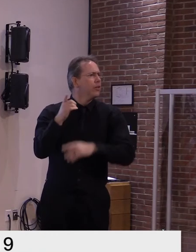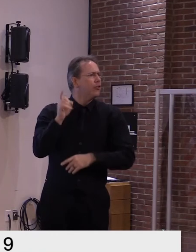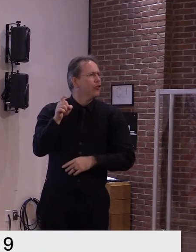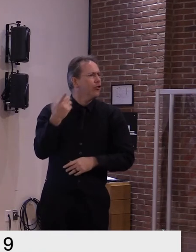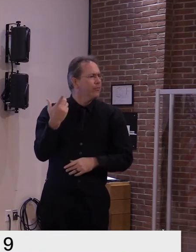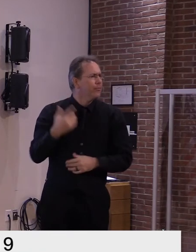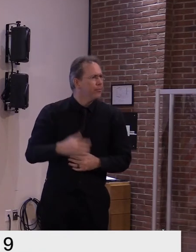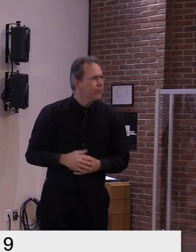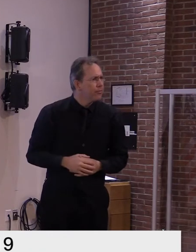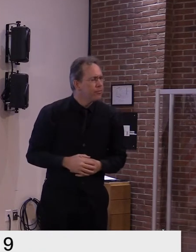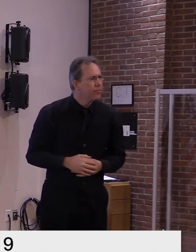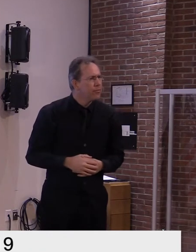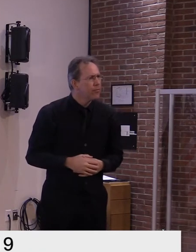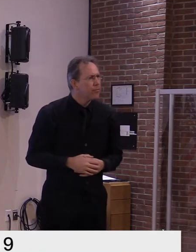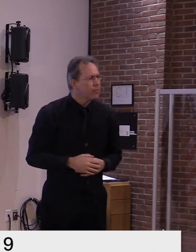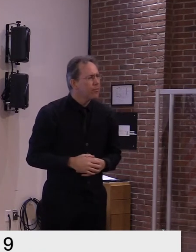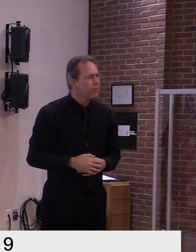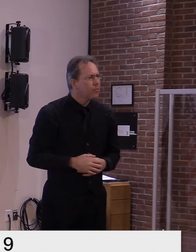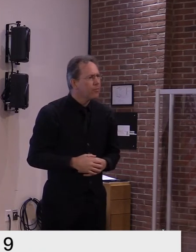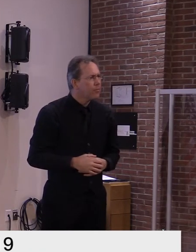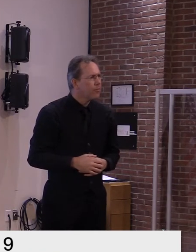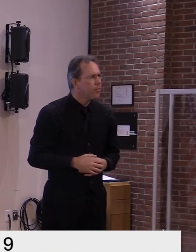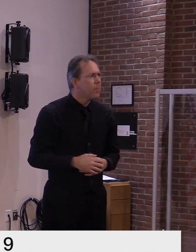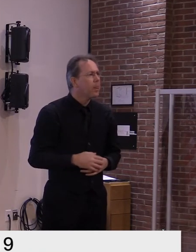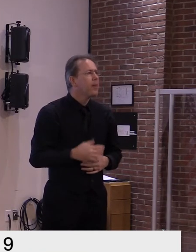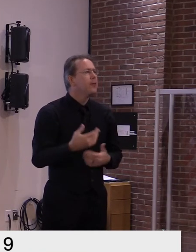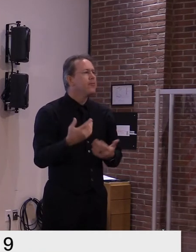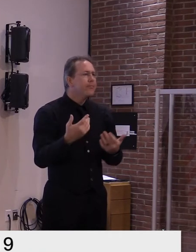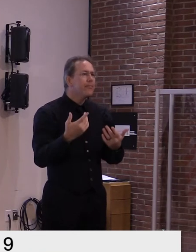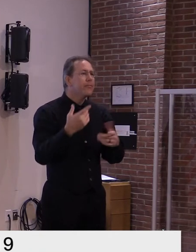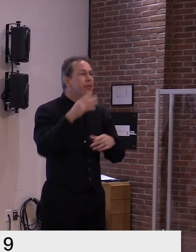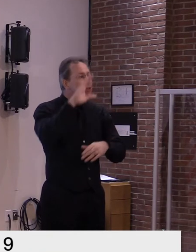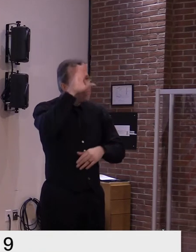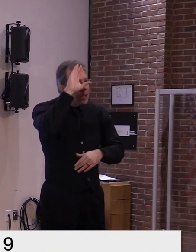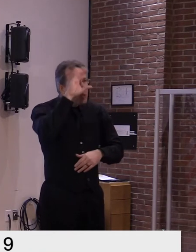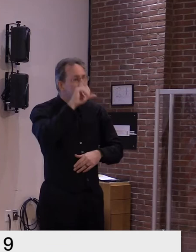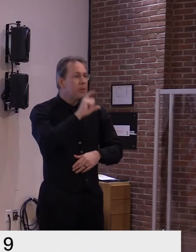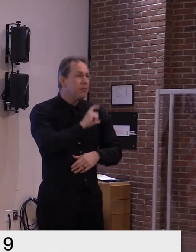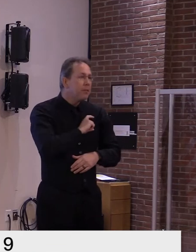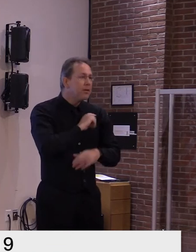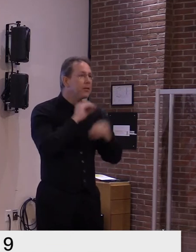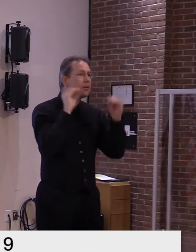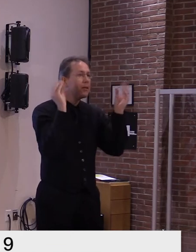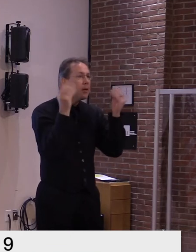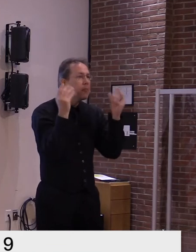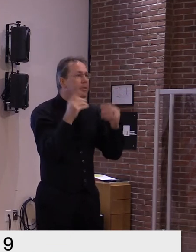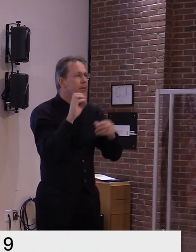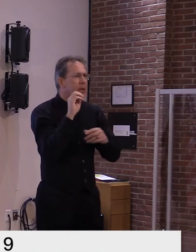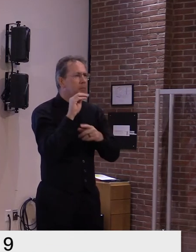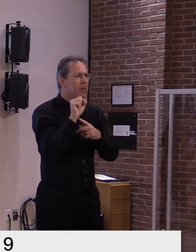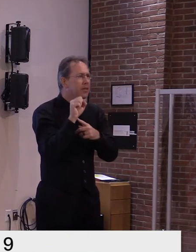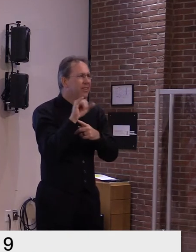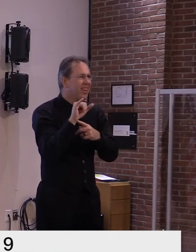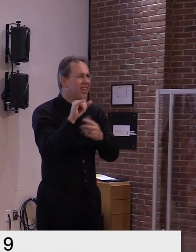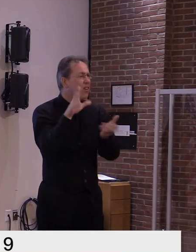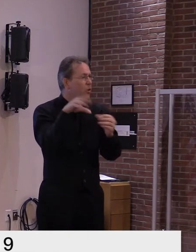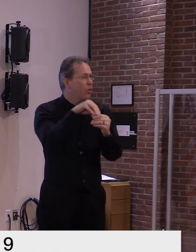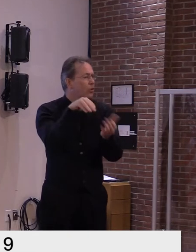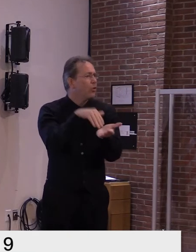similar things to help patients that, in some cases, vulnerable patients.